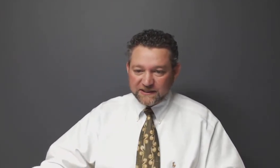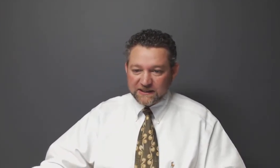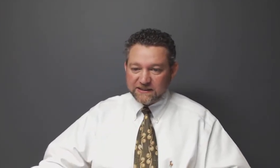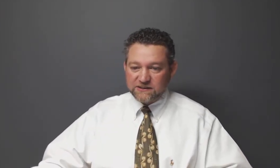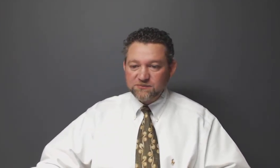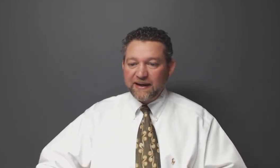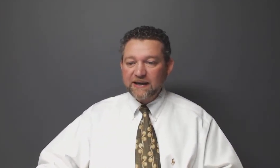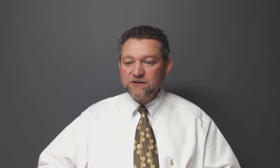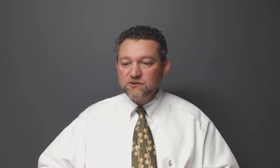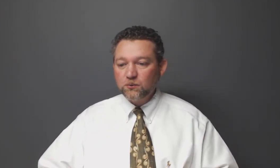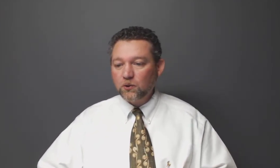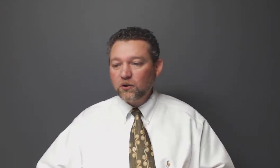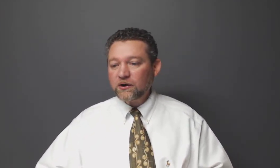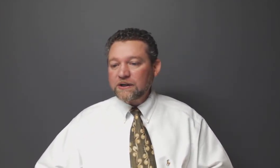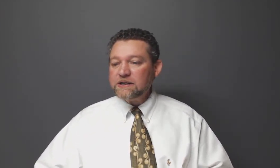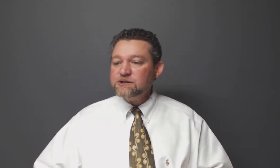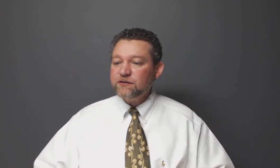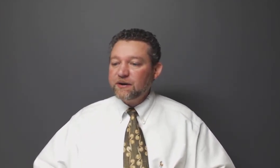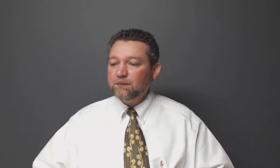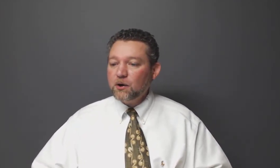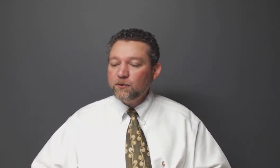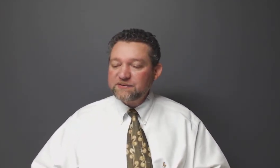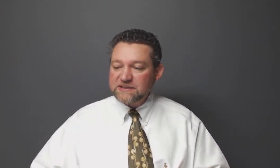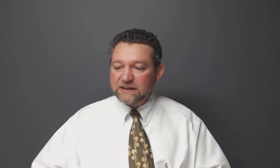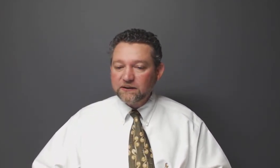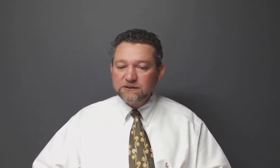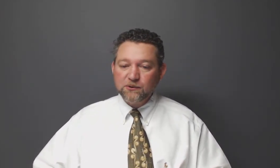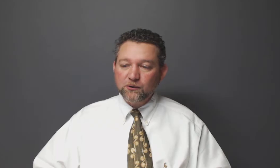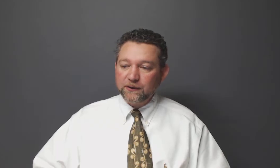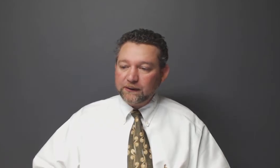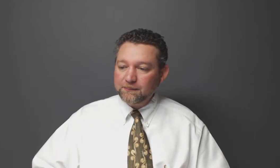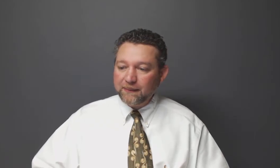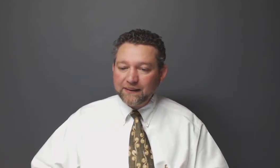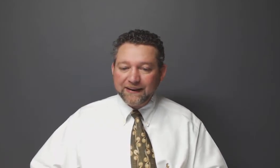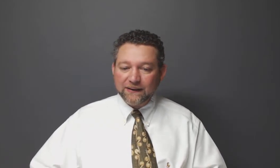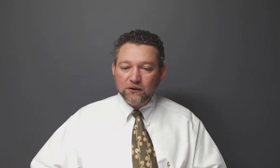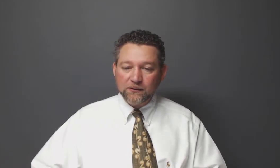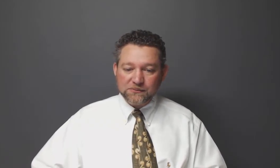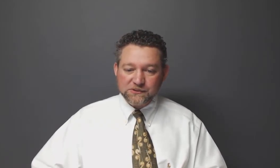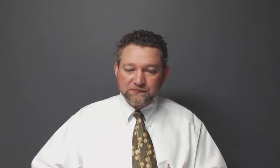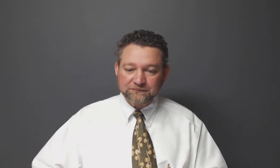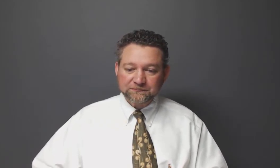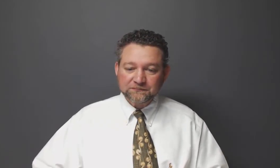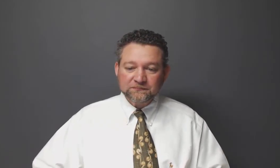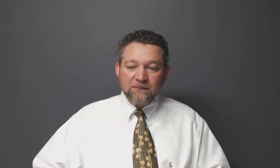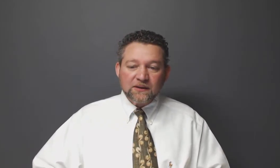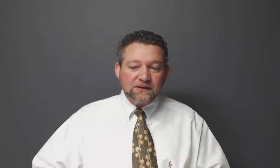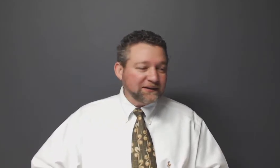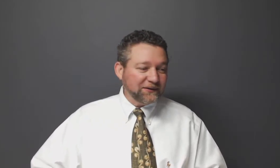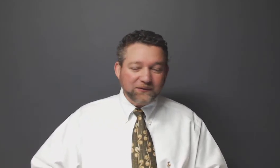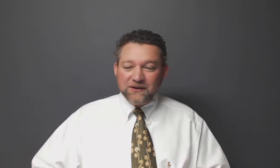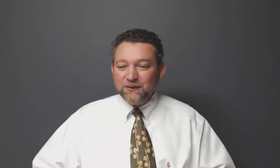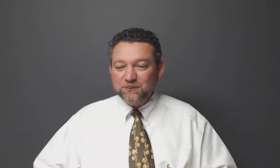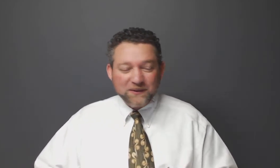said, he teaches my hands to war, so that a bow of steel is broken by mine arms. Now, people